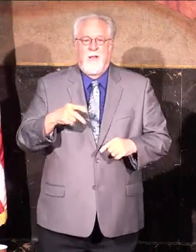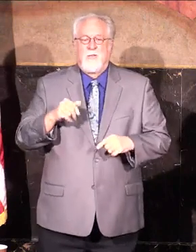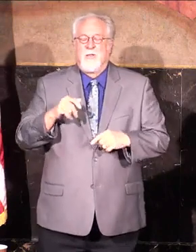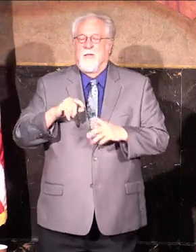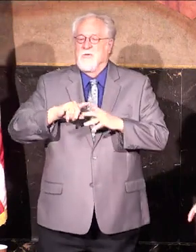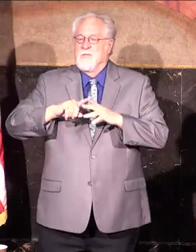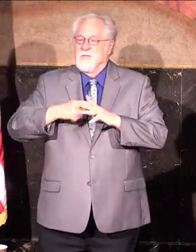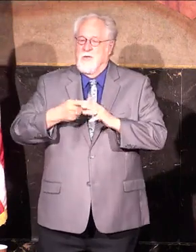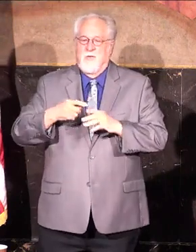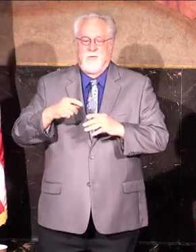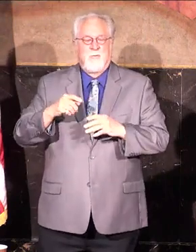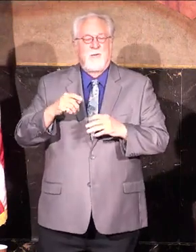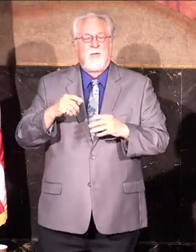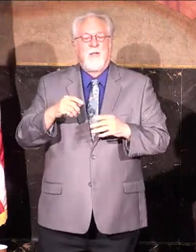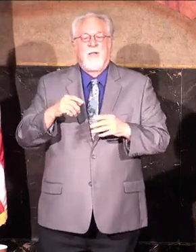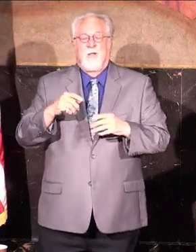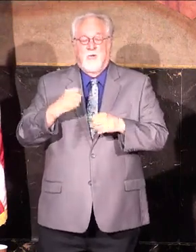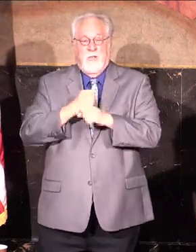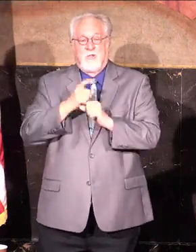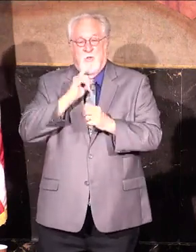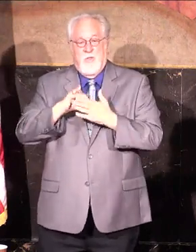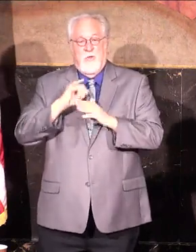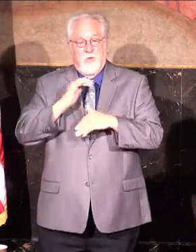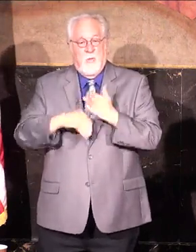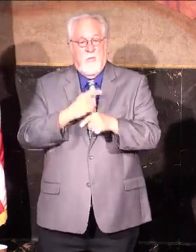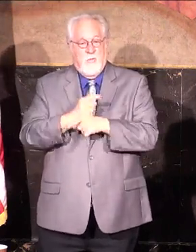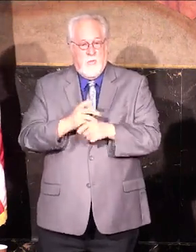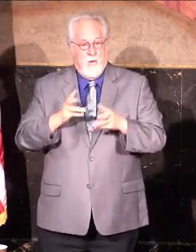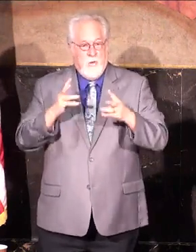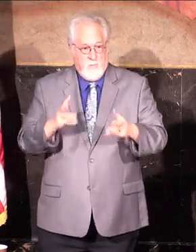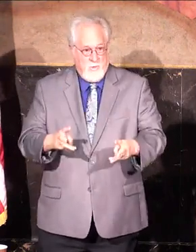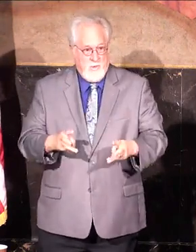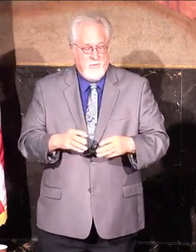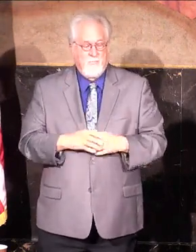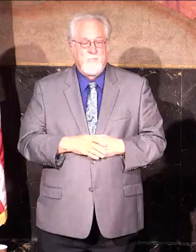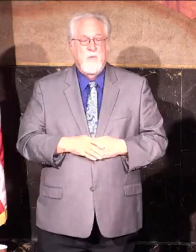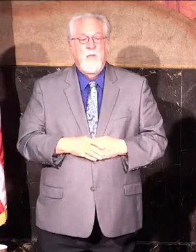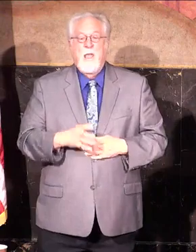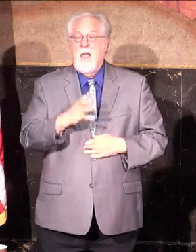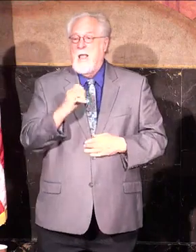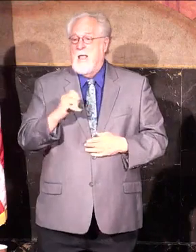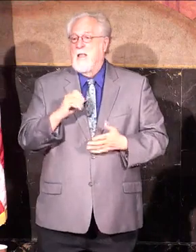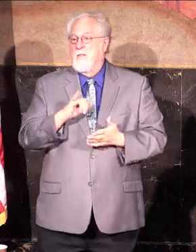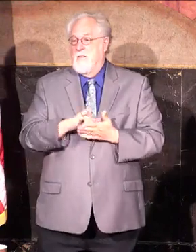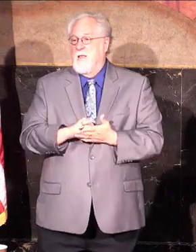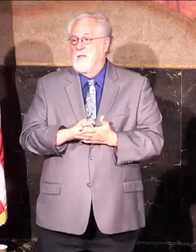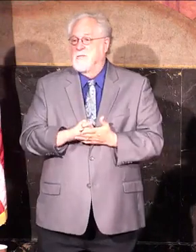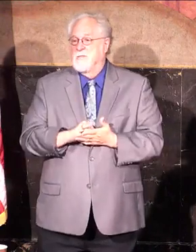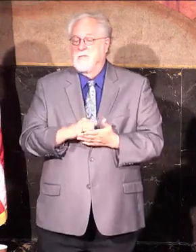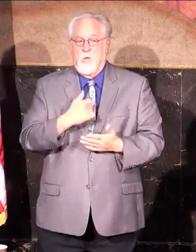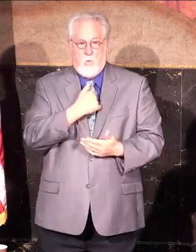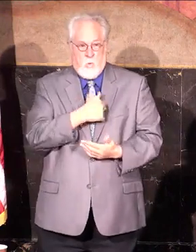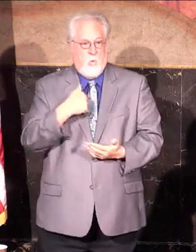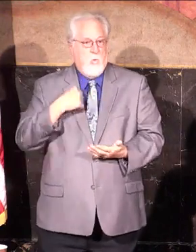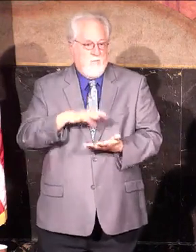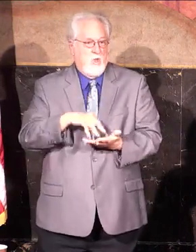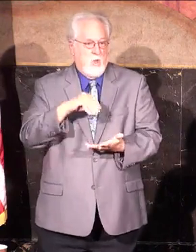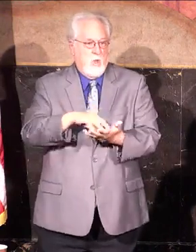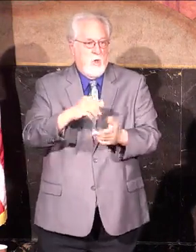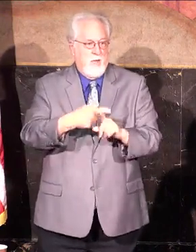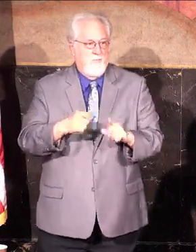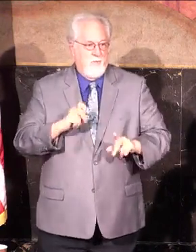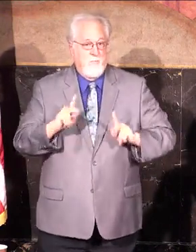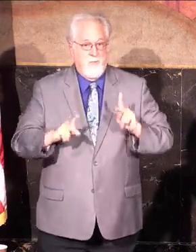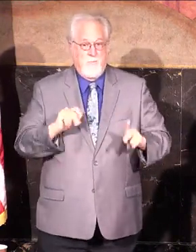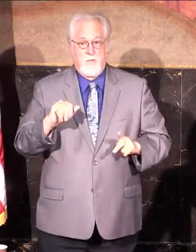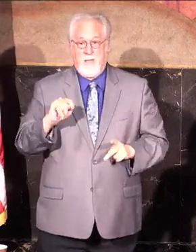necessary in order to get it pointed in the right direction before it is too late. And that's something that we've been learning from the folks